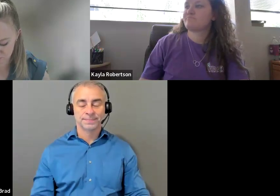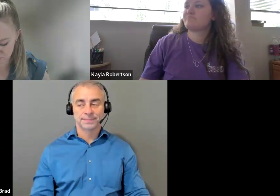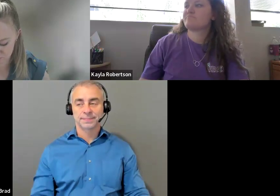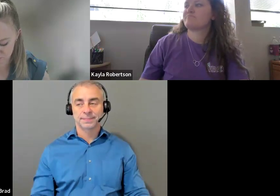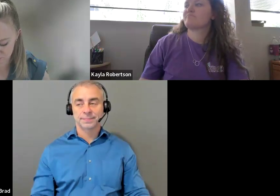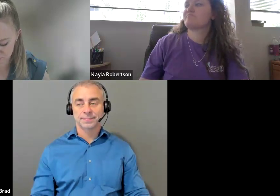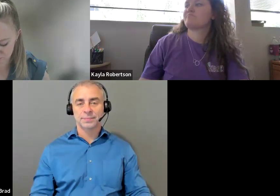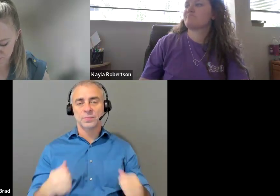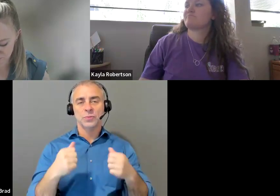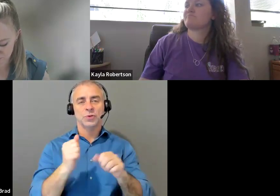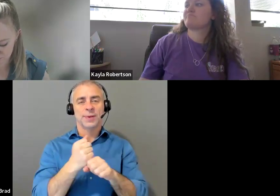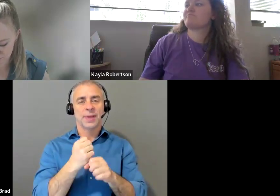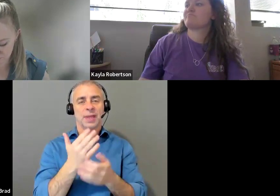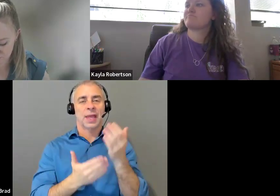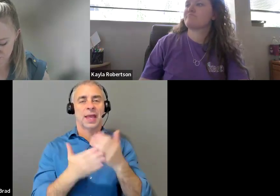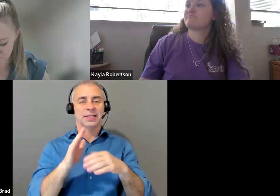things.